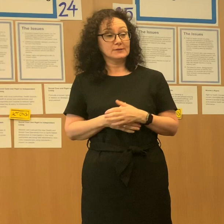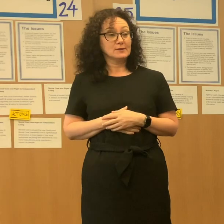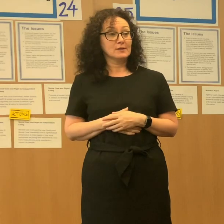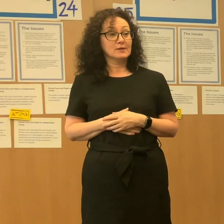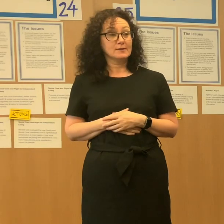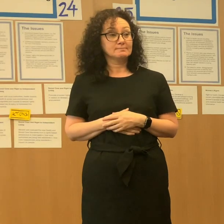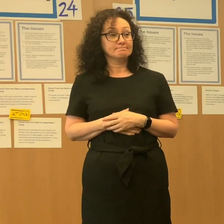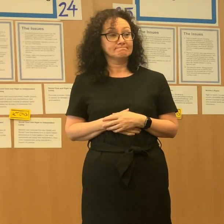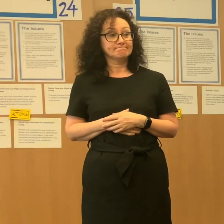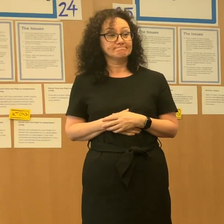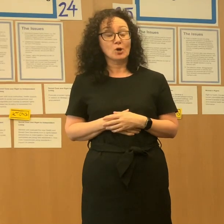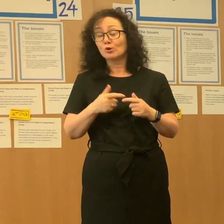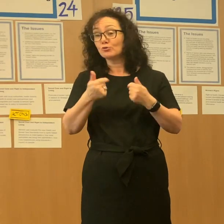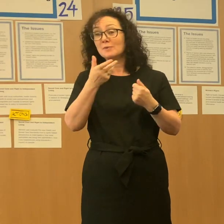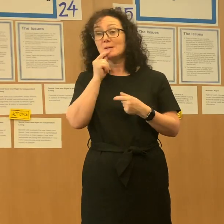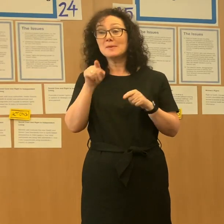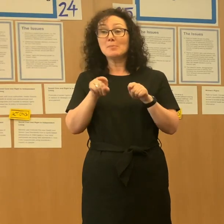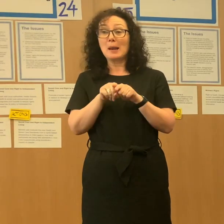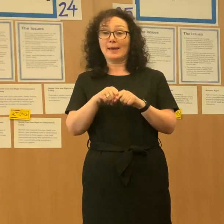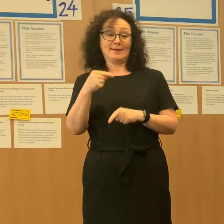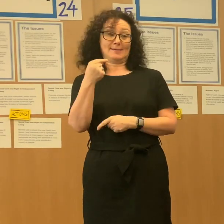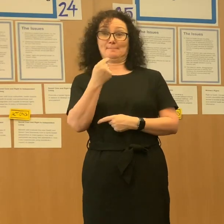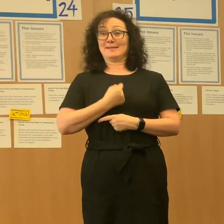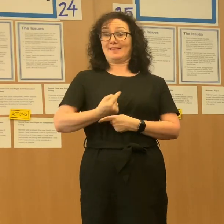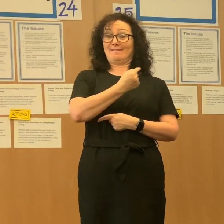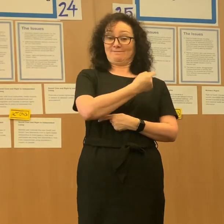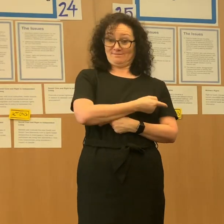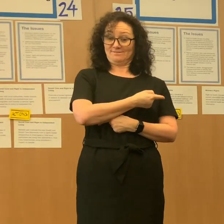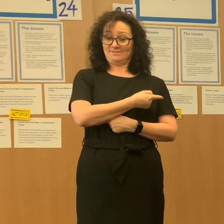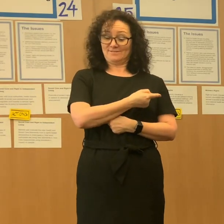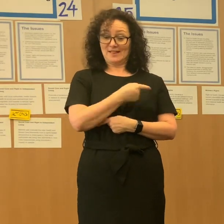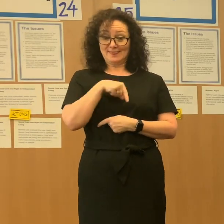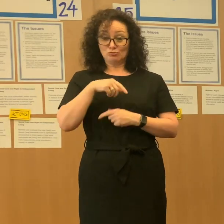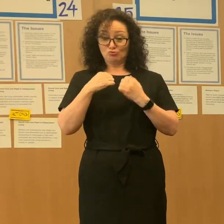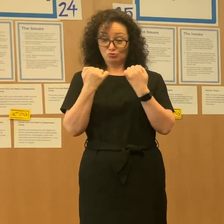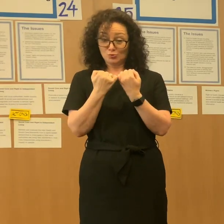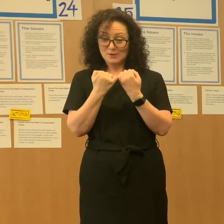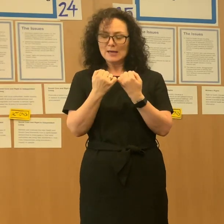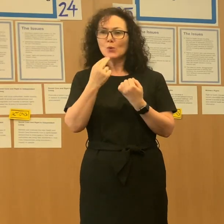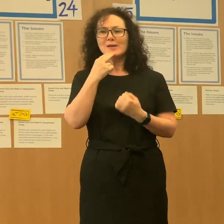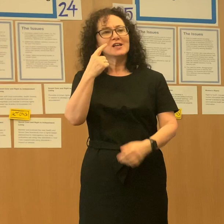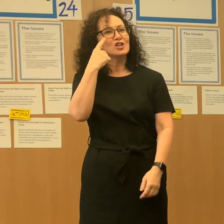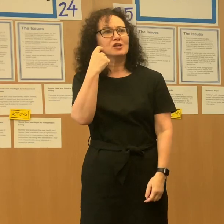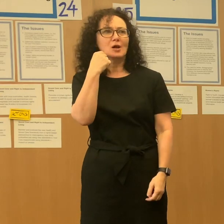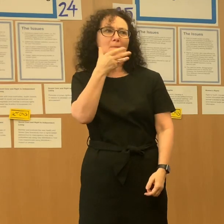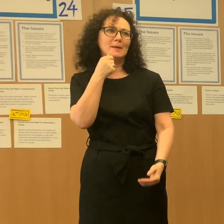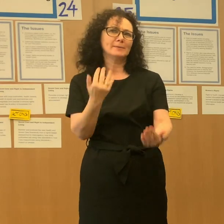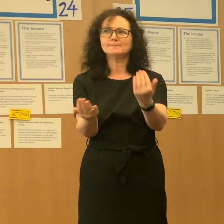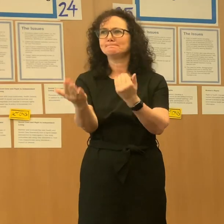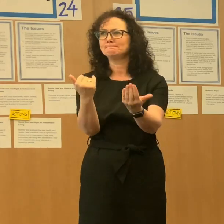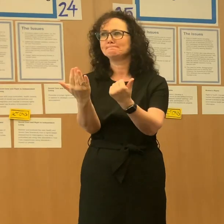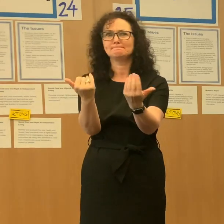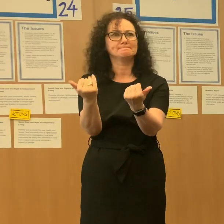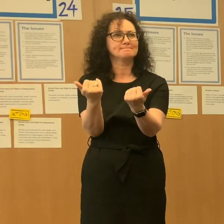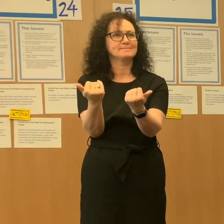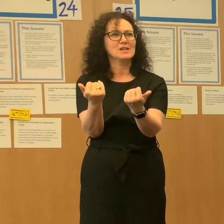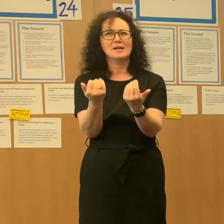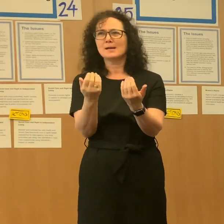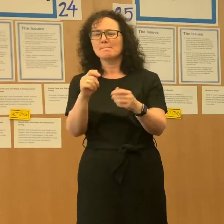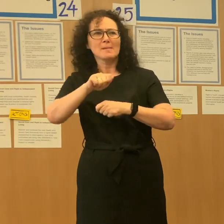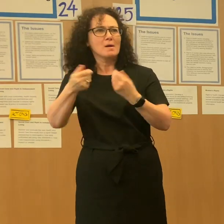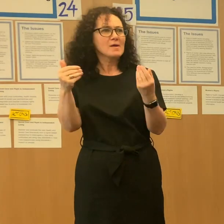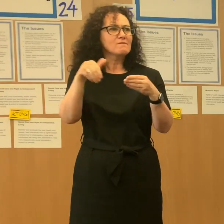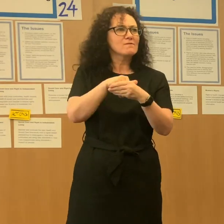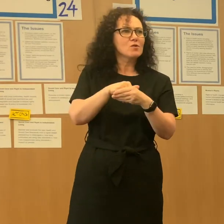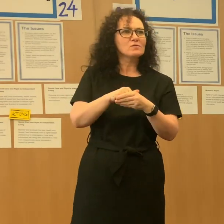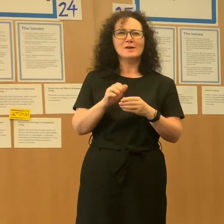me on these groups. What we need to see is young people coming forward, participating, getting